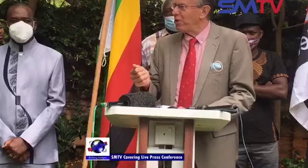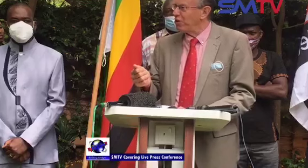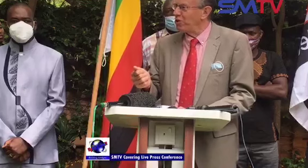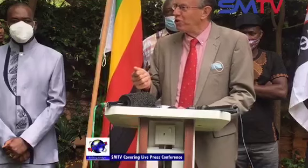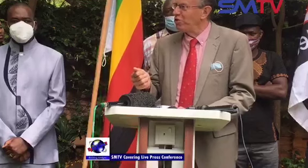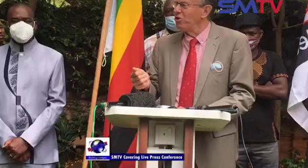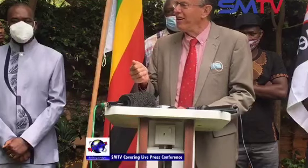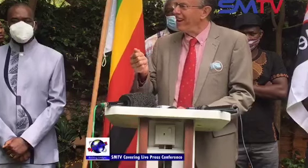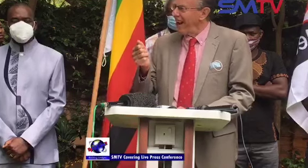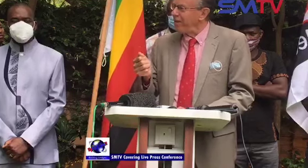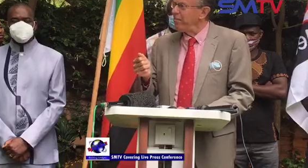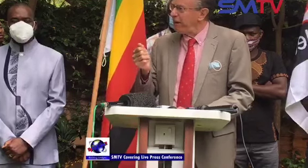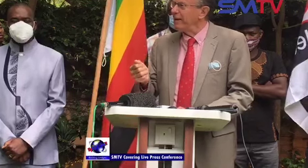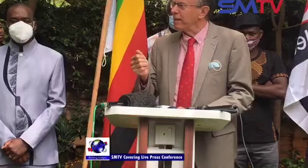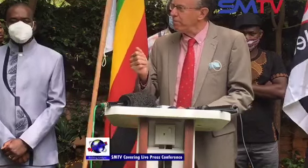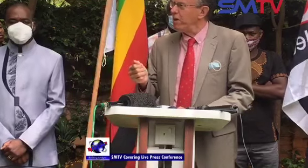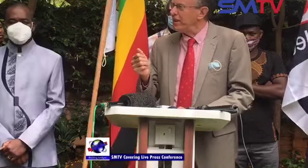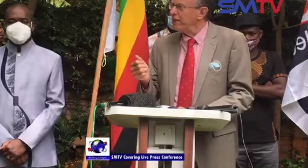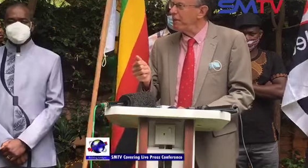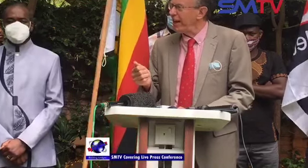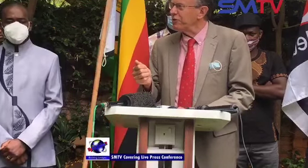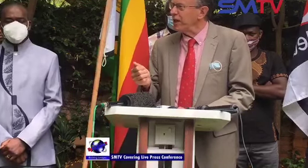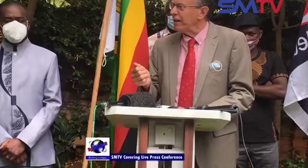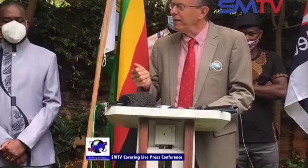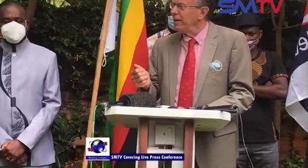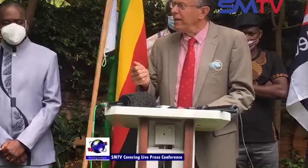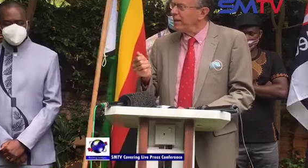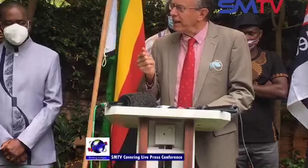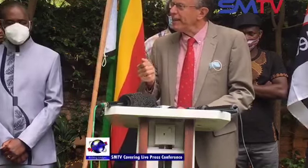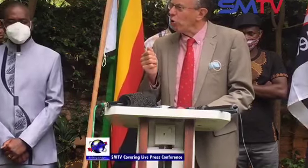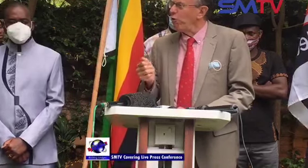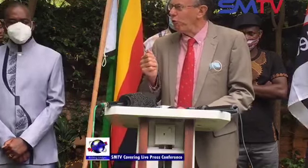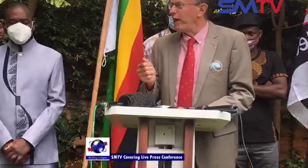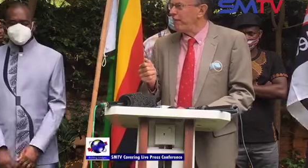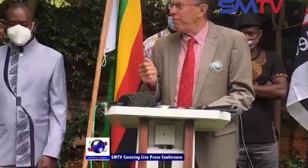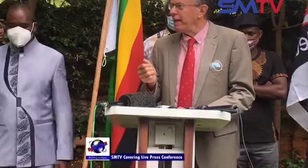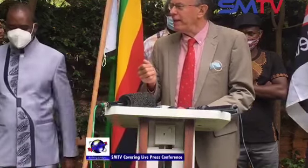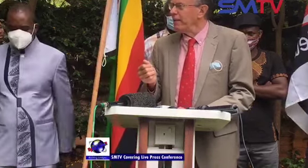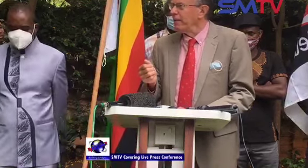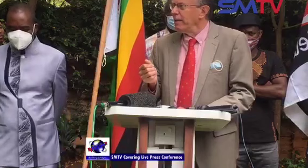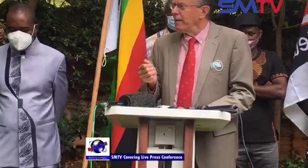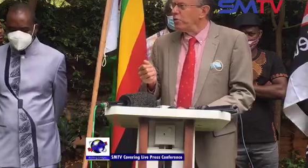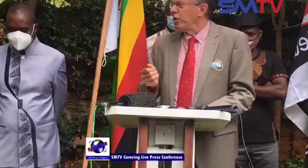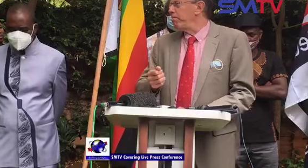of the Constitution and the political parties' finances. The cutting off of that money,